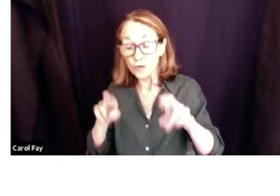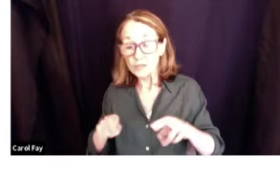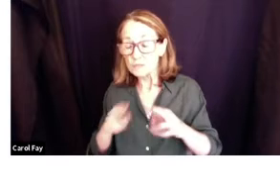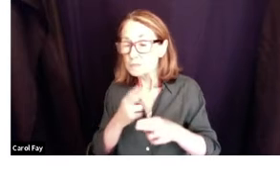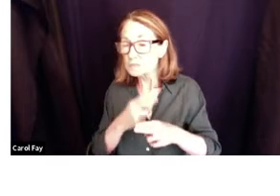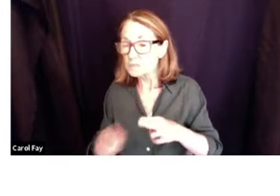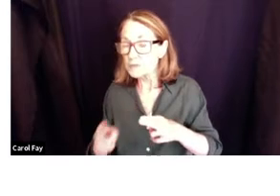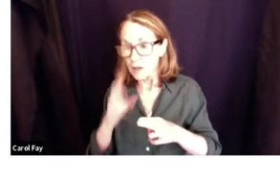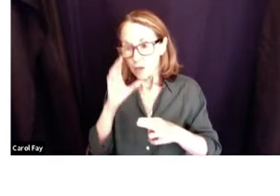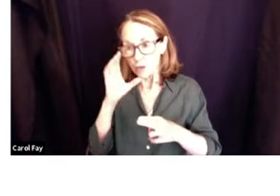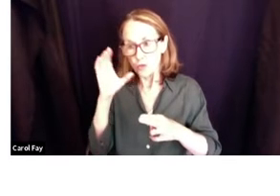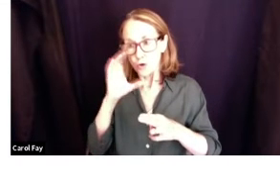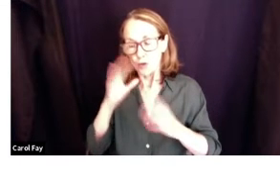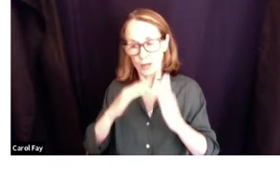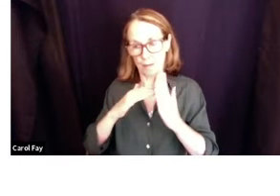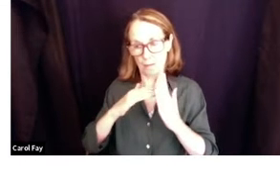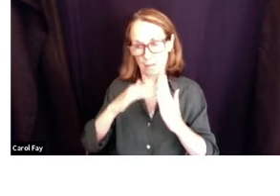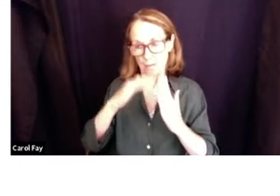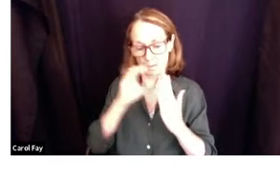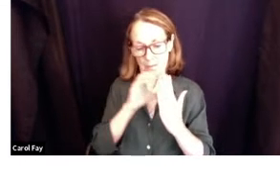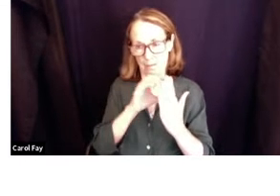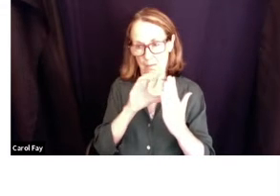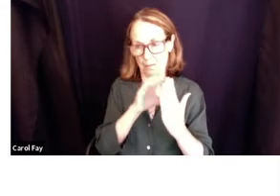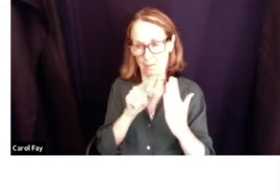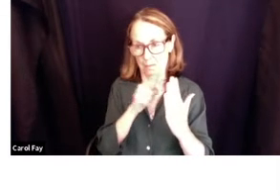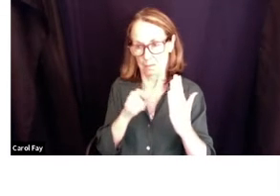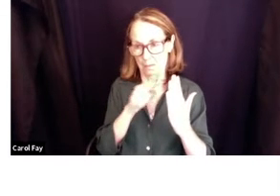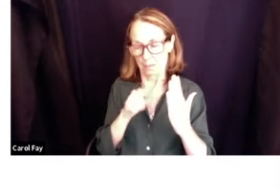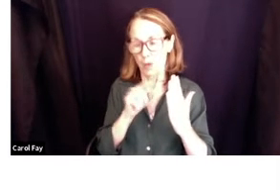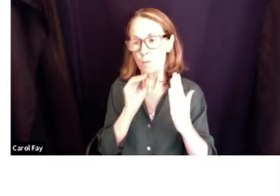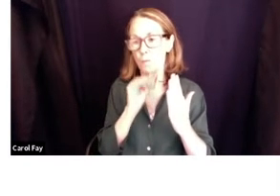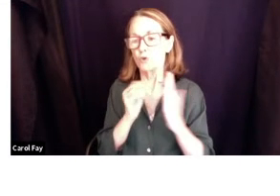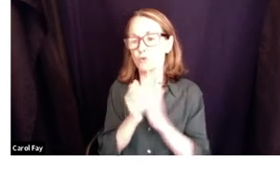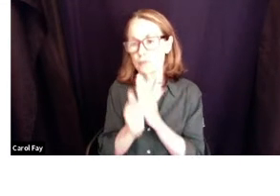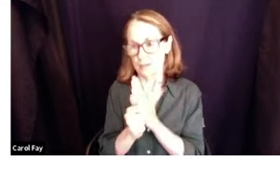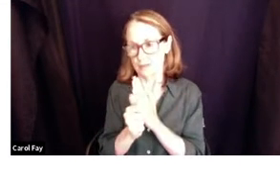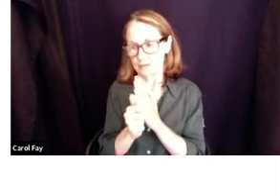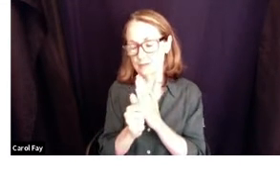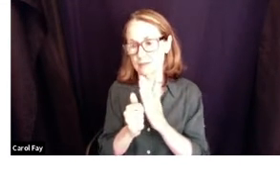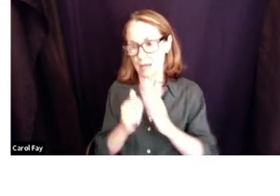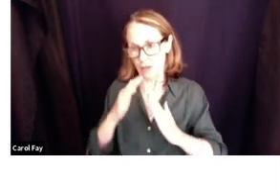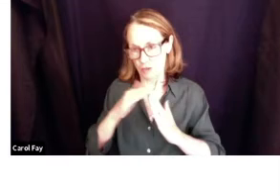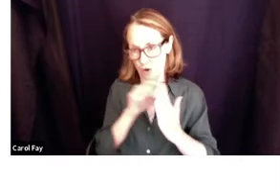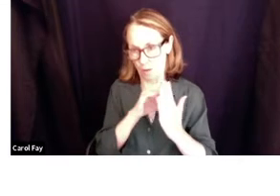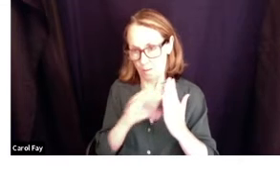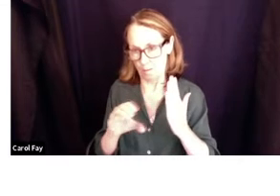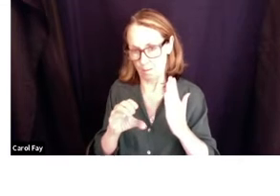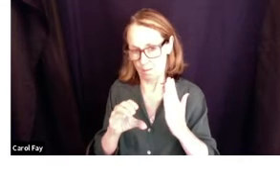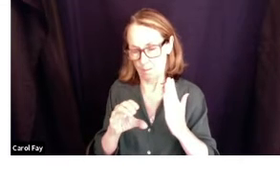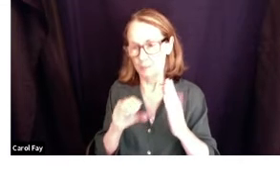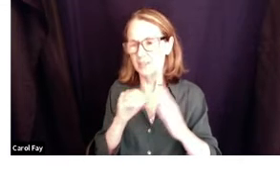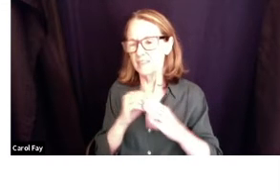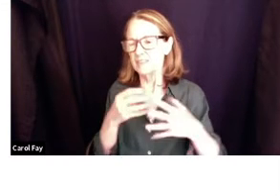at your resume is 6 seconds. Well, they're looking mostly what's on top. So you put your skills on top, okay, and your